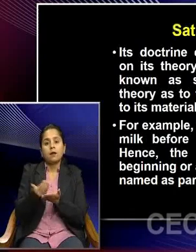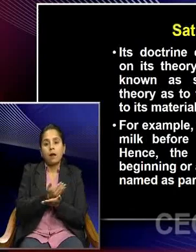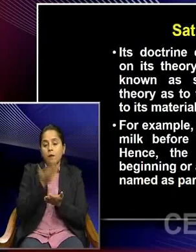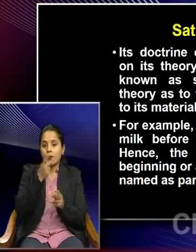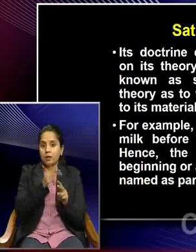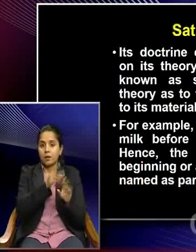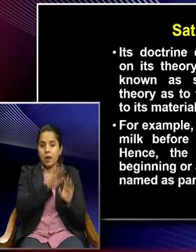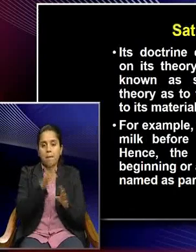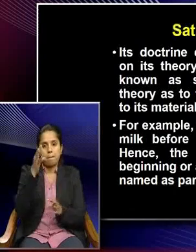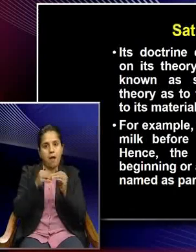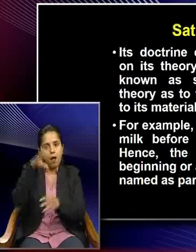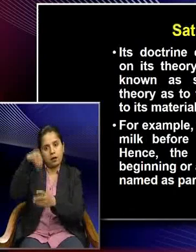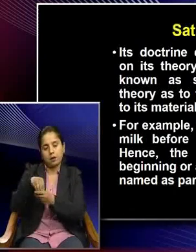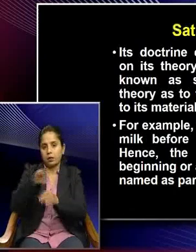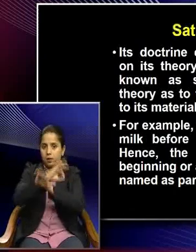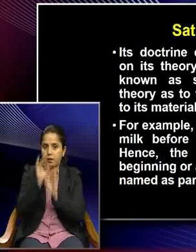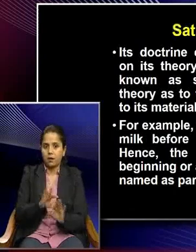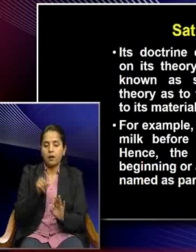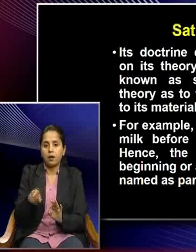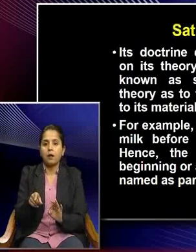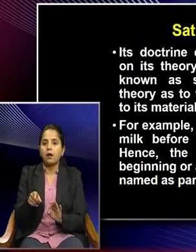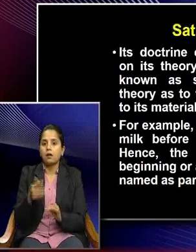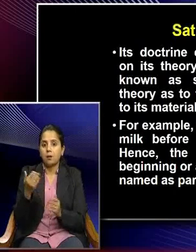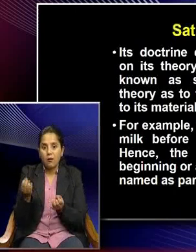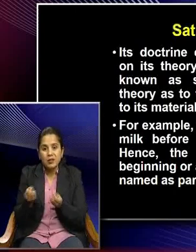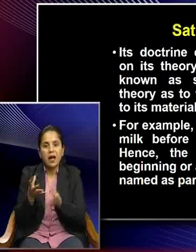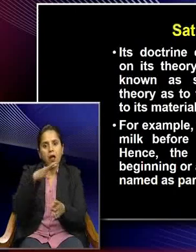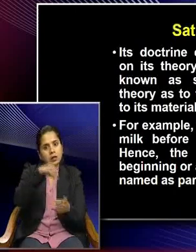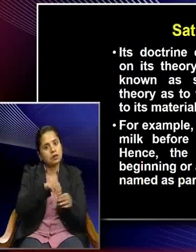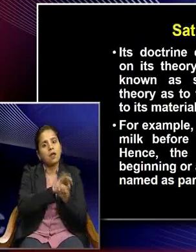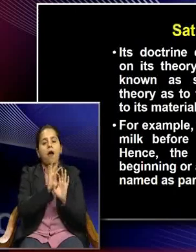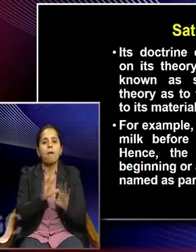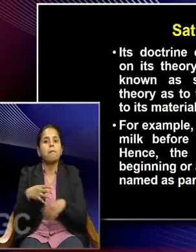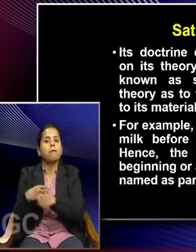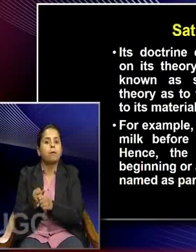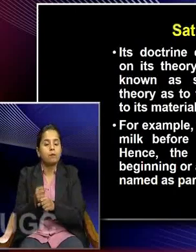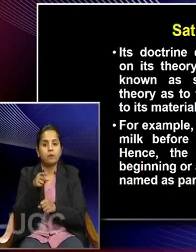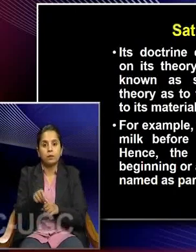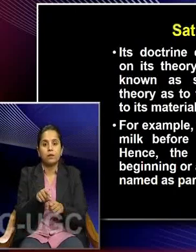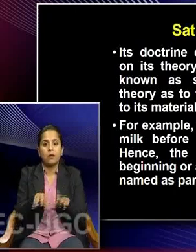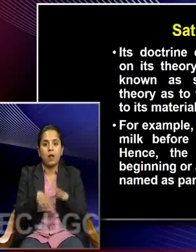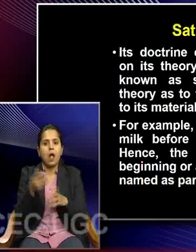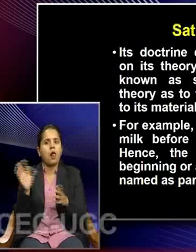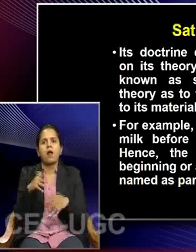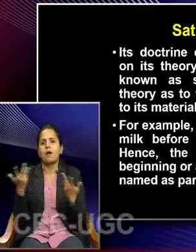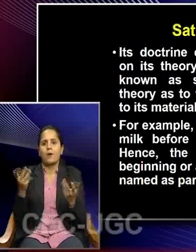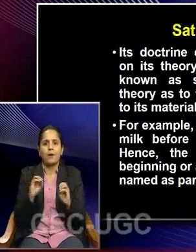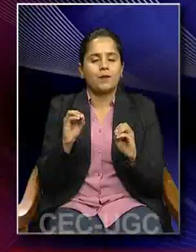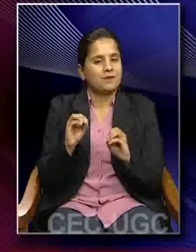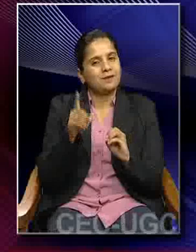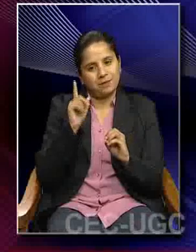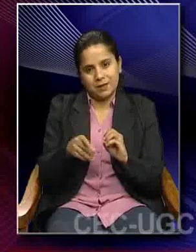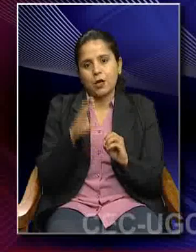existing in the milk before it comes into existence. So it doesn't come out of nowhere. There has to